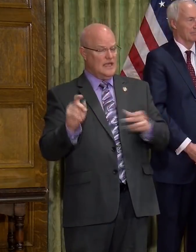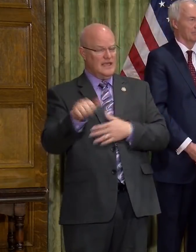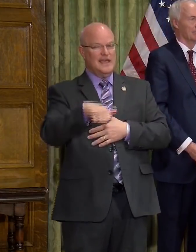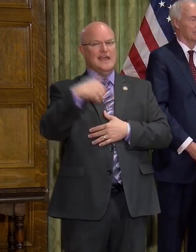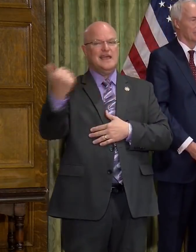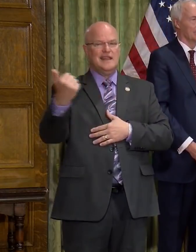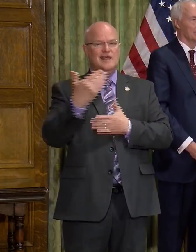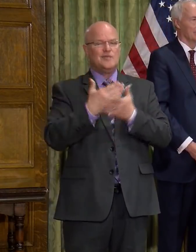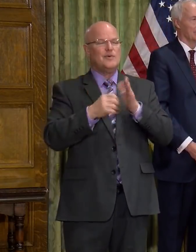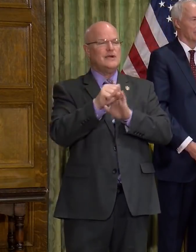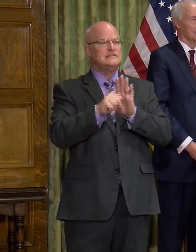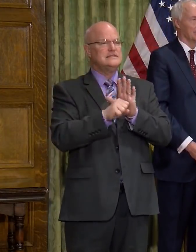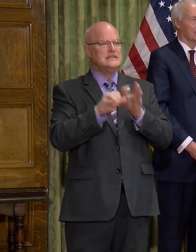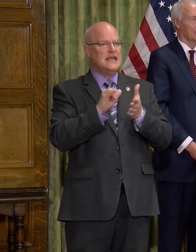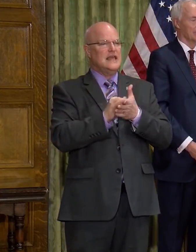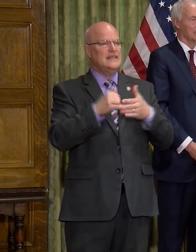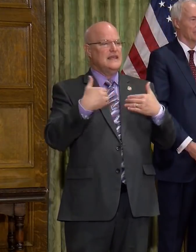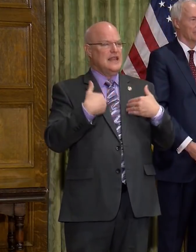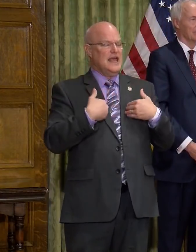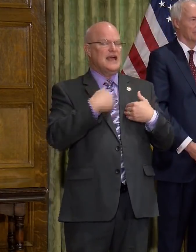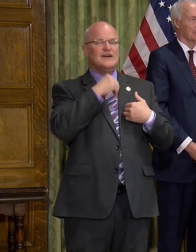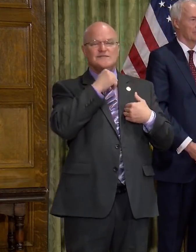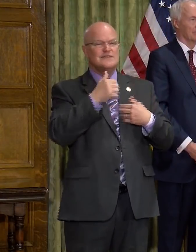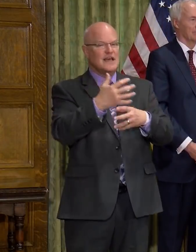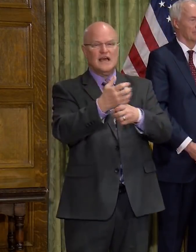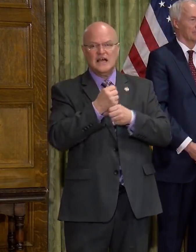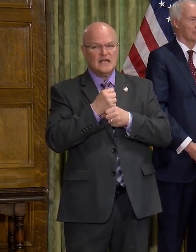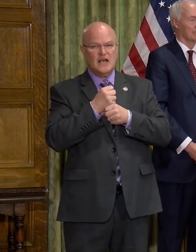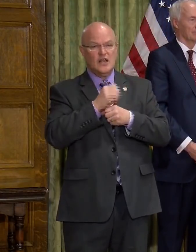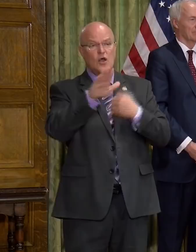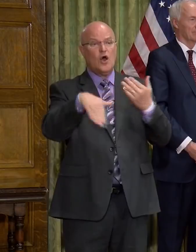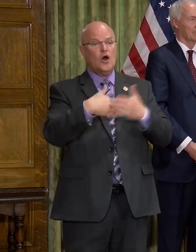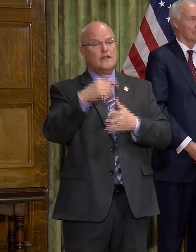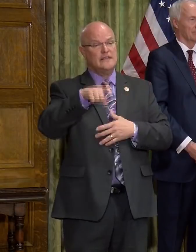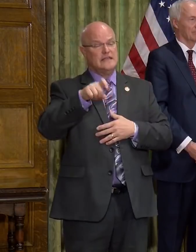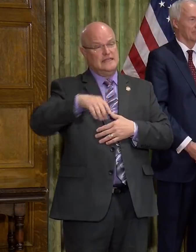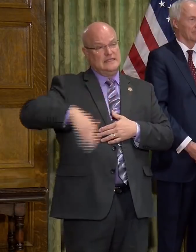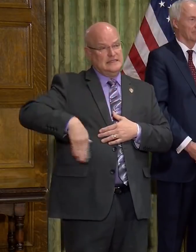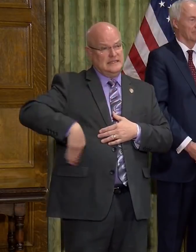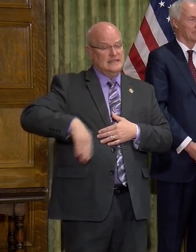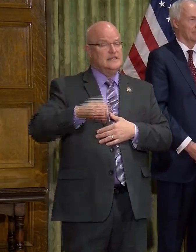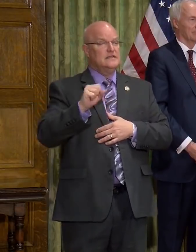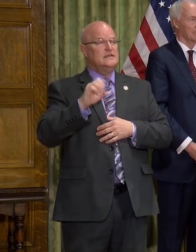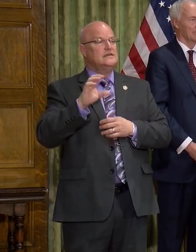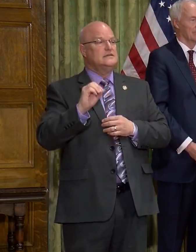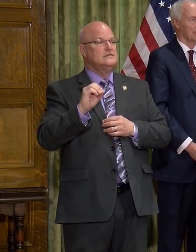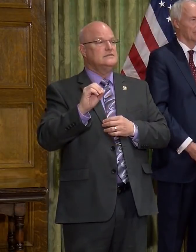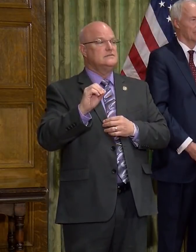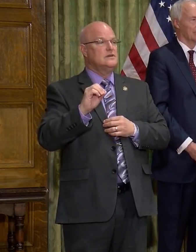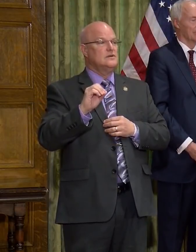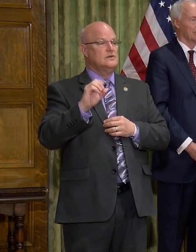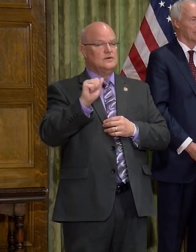others that have not gotten all that they need right now. And so